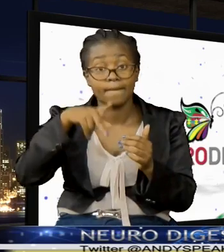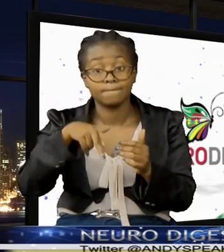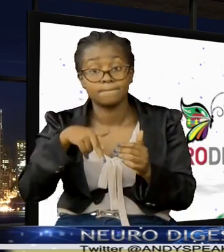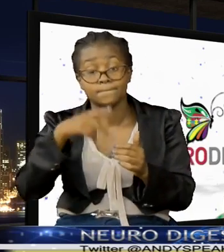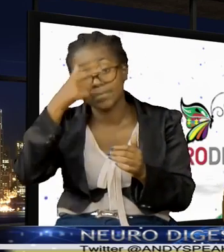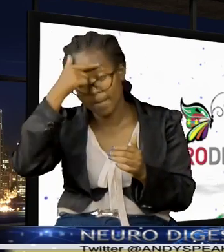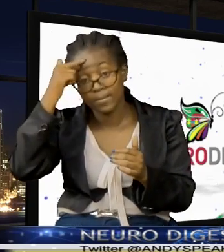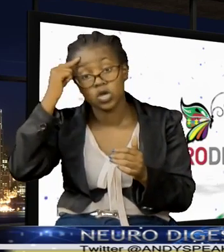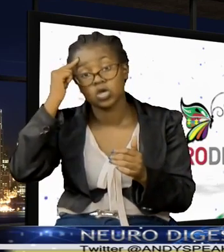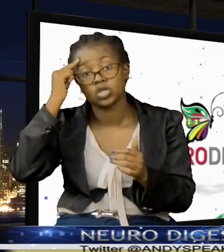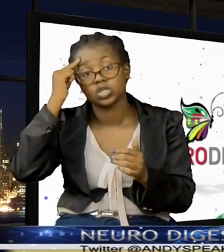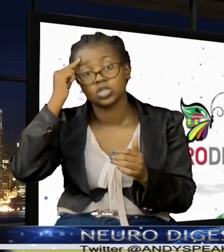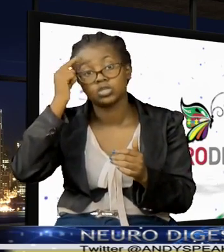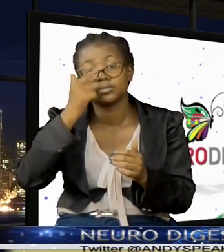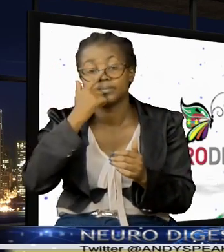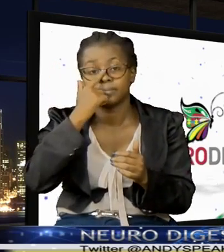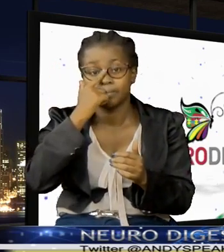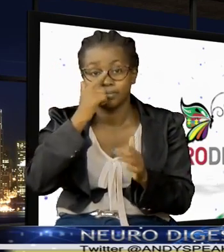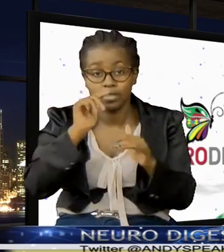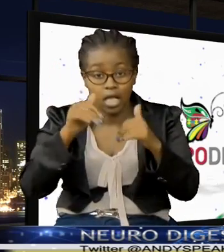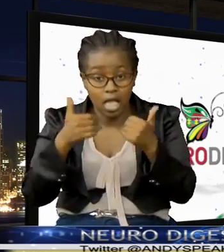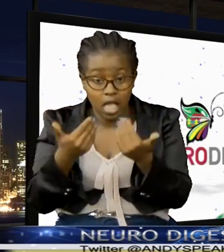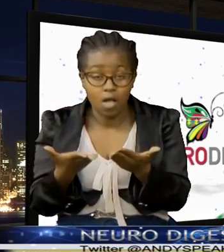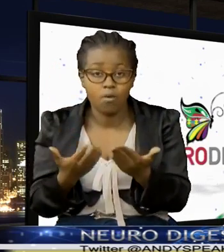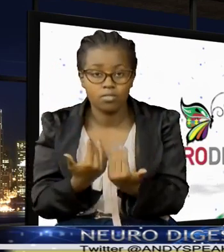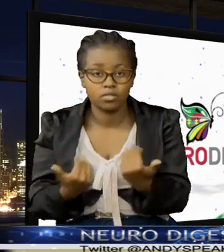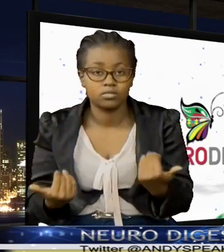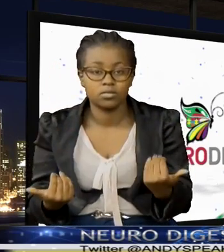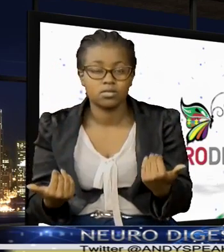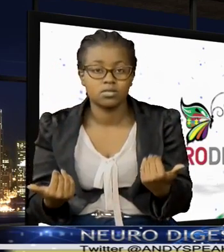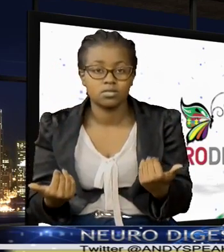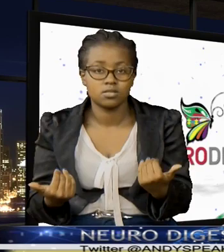palsy, because of how the child